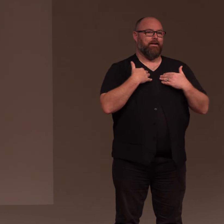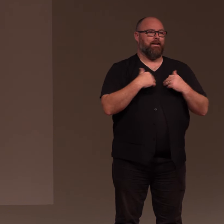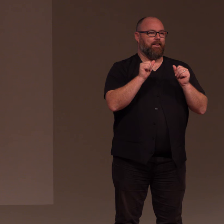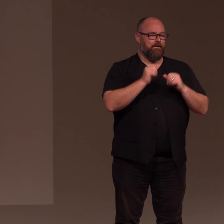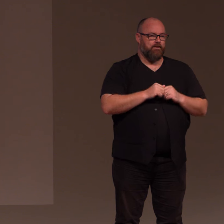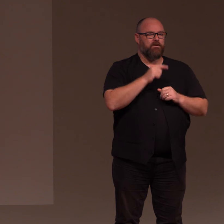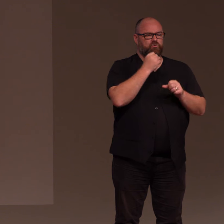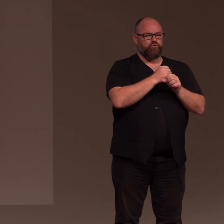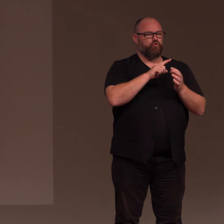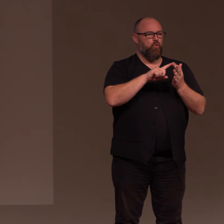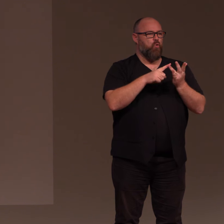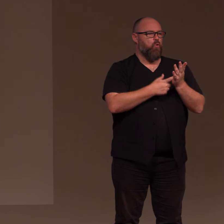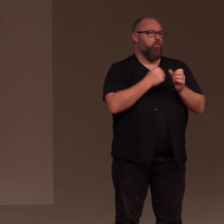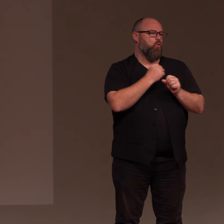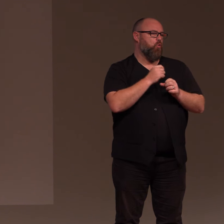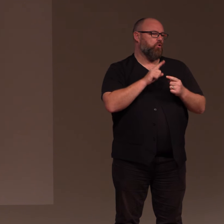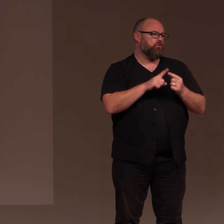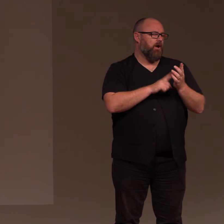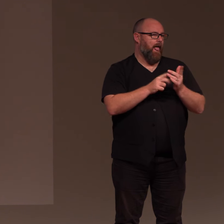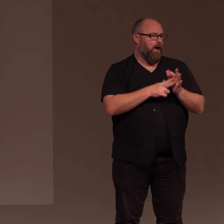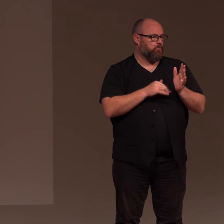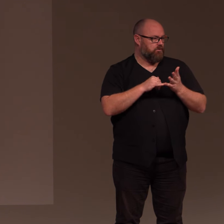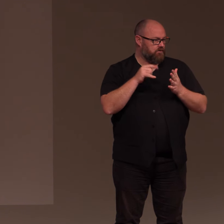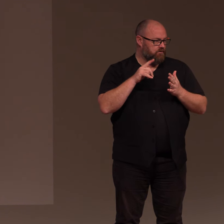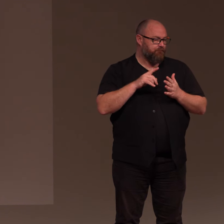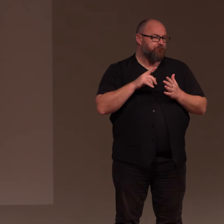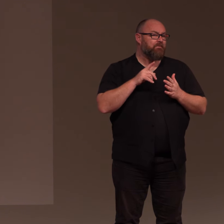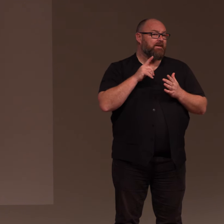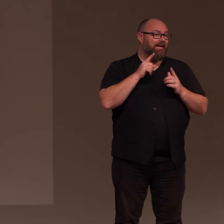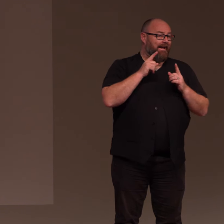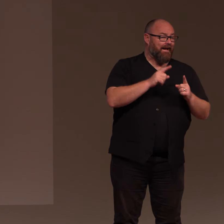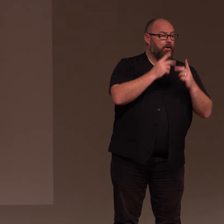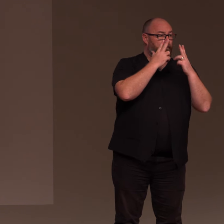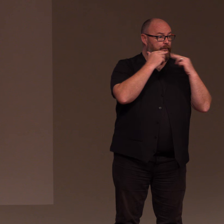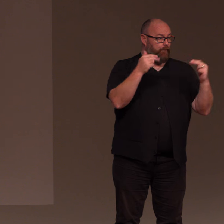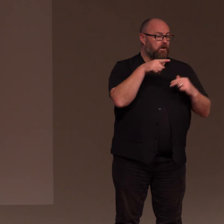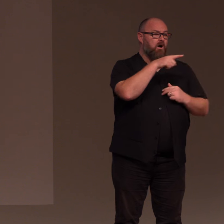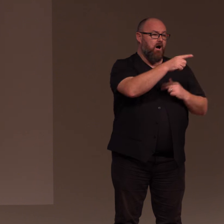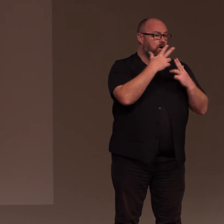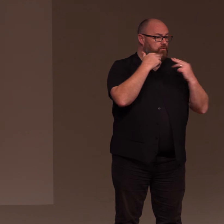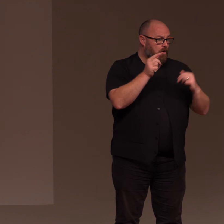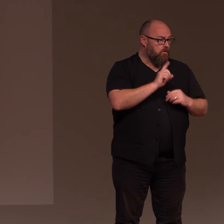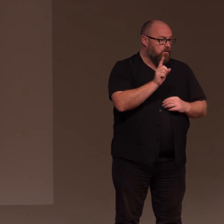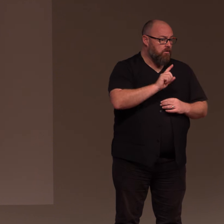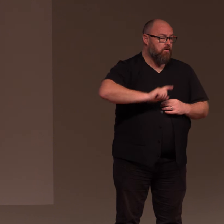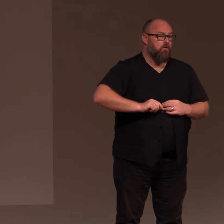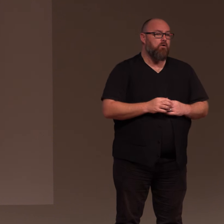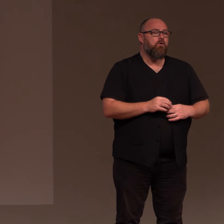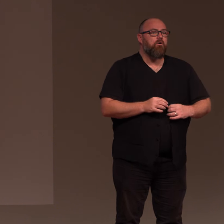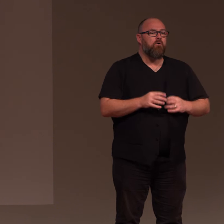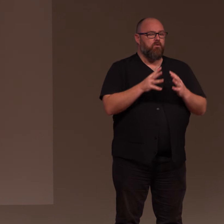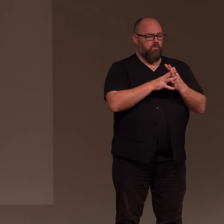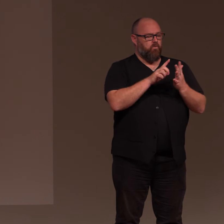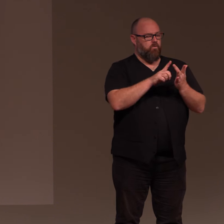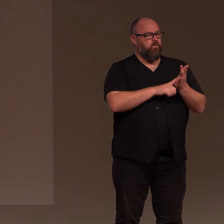George Lowndes, he sung a song there on that place. And what the song says, it says, Wooba Wooba